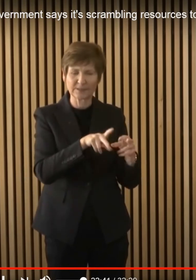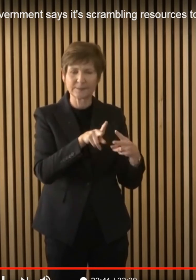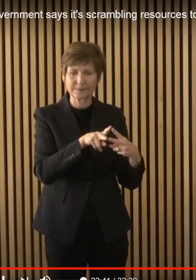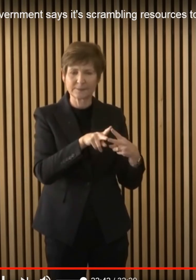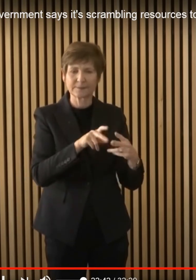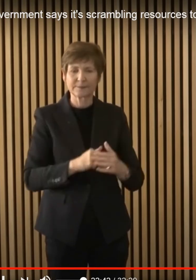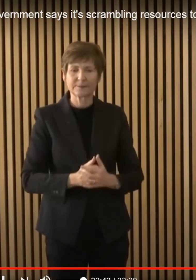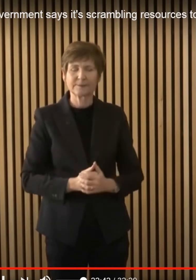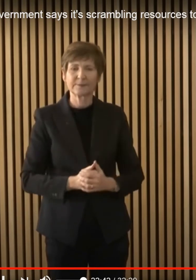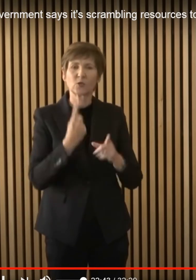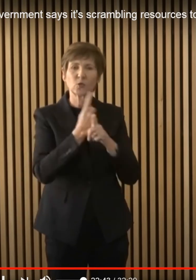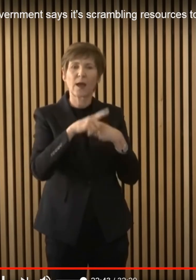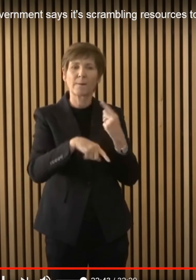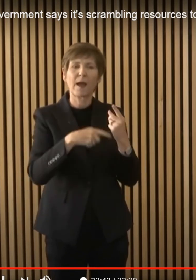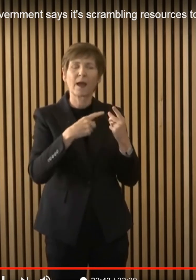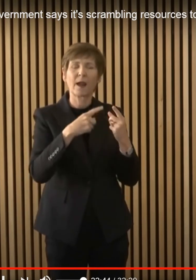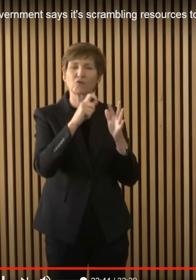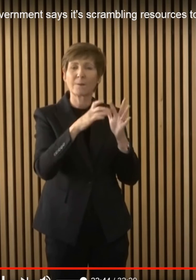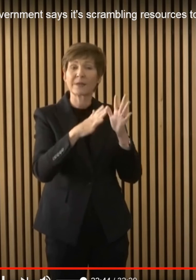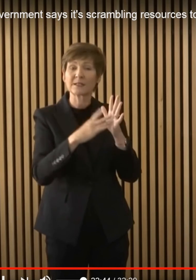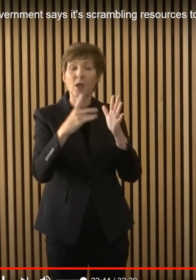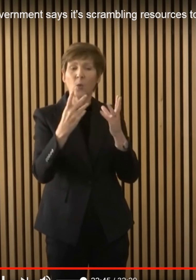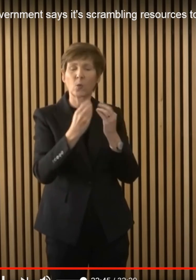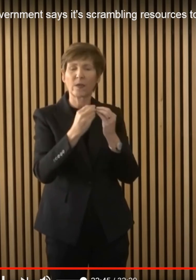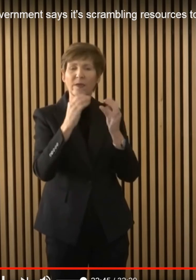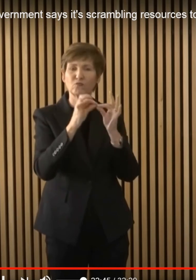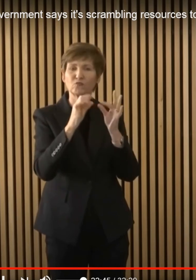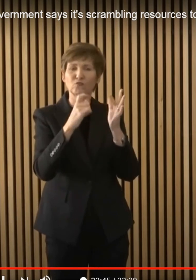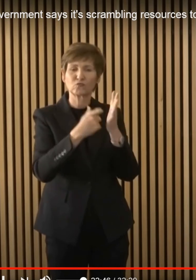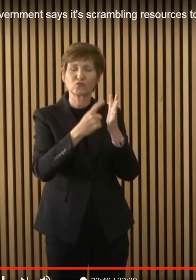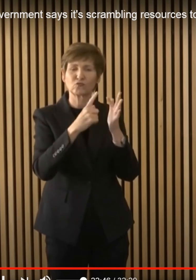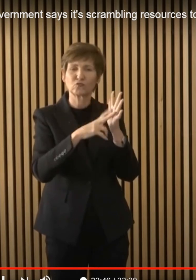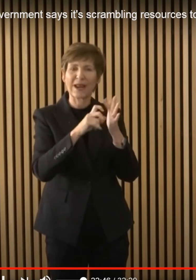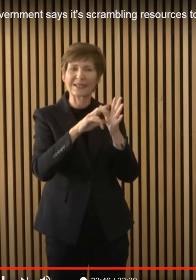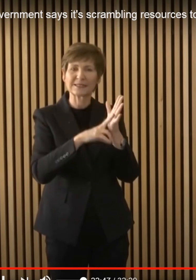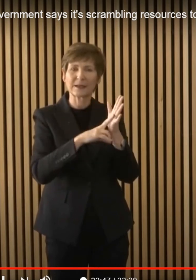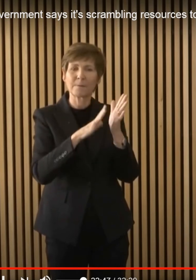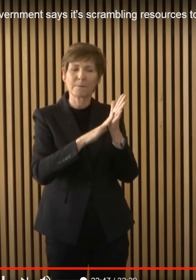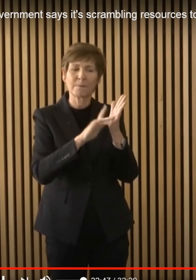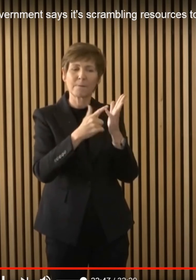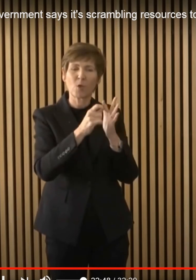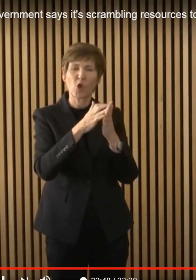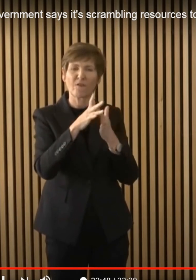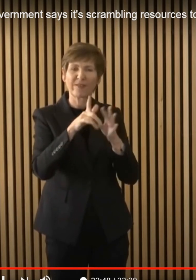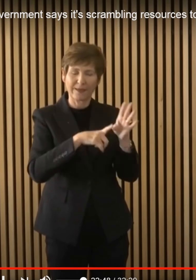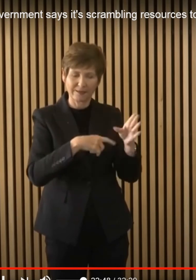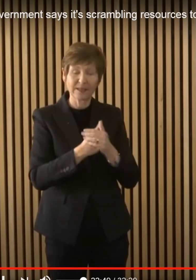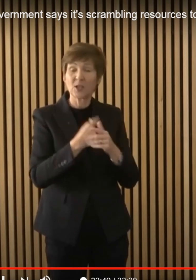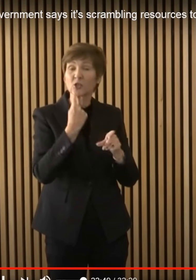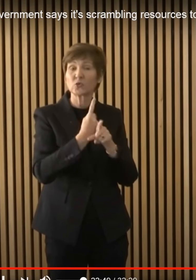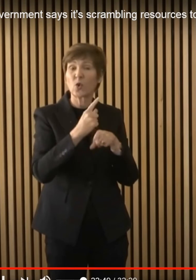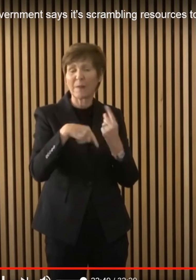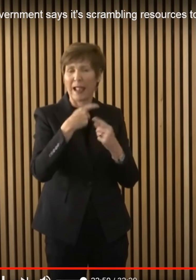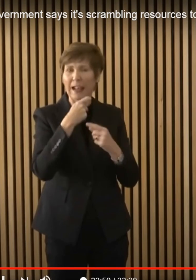today said that Victoria is the issue of Victorian counterpart fortnight ago and eventually rejected